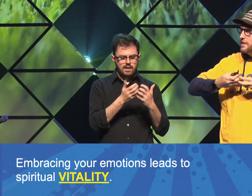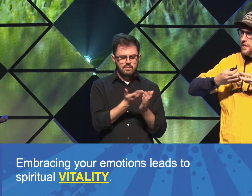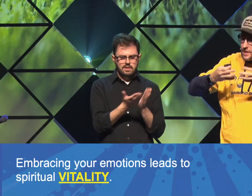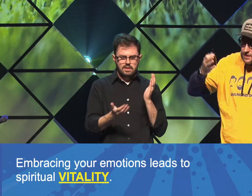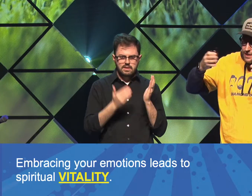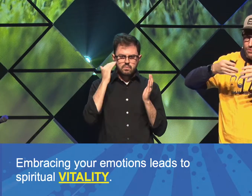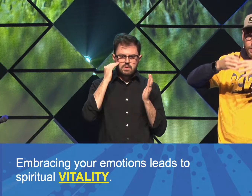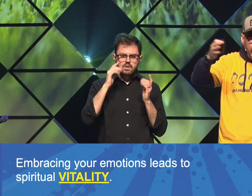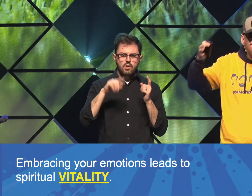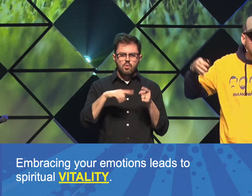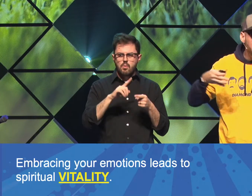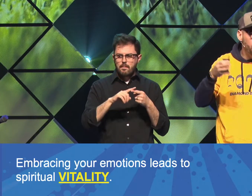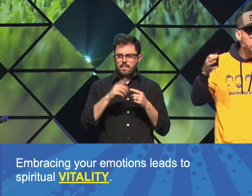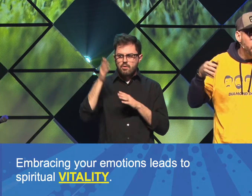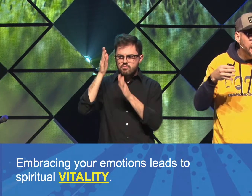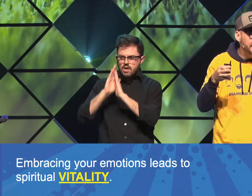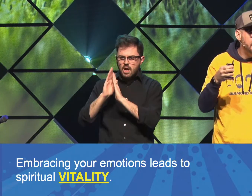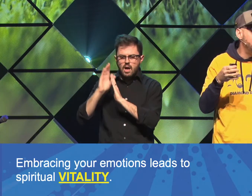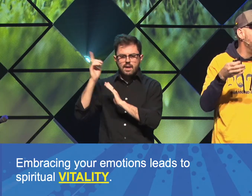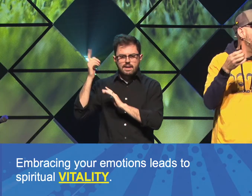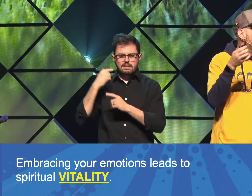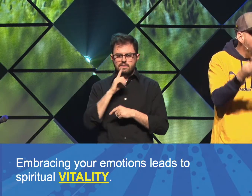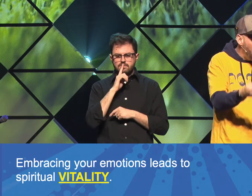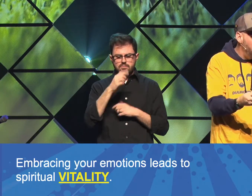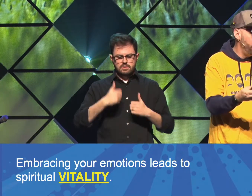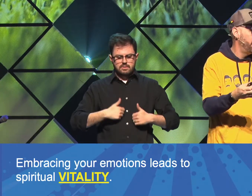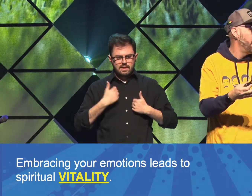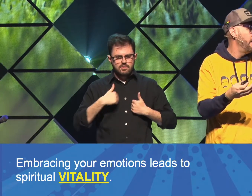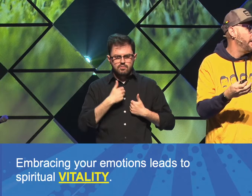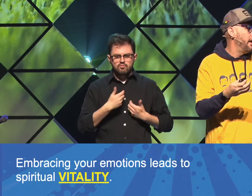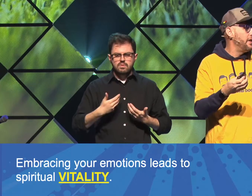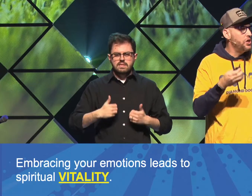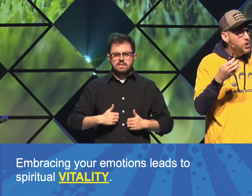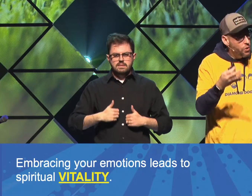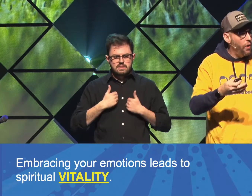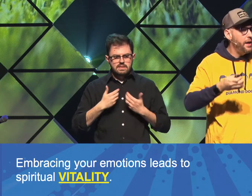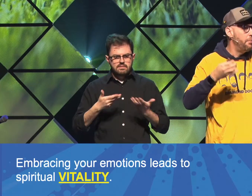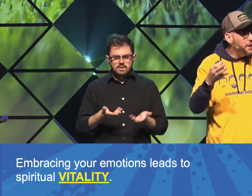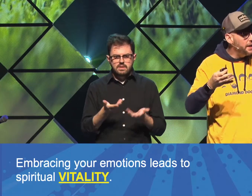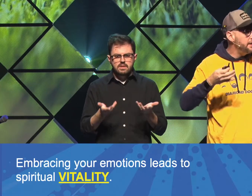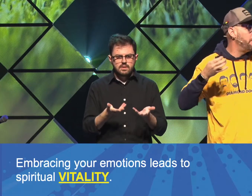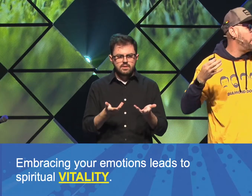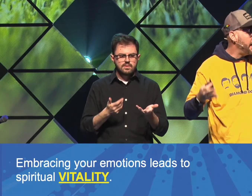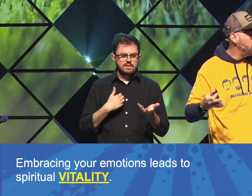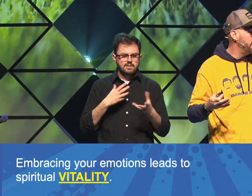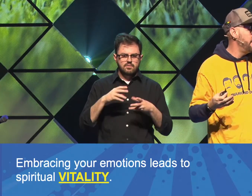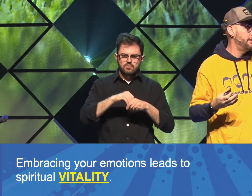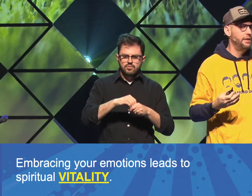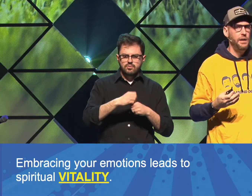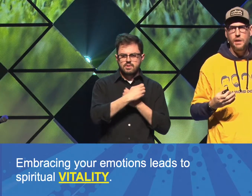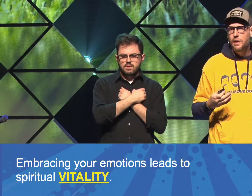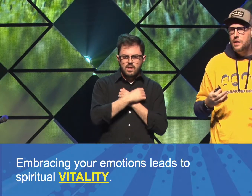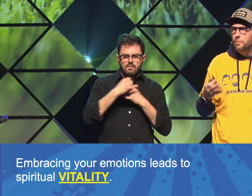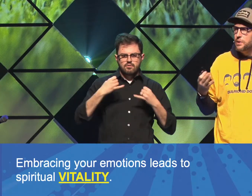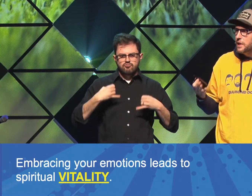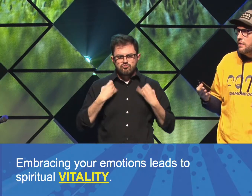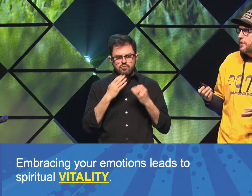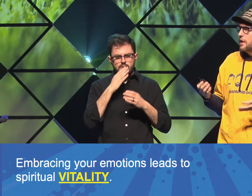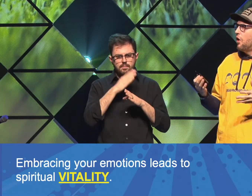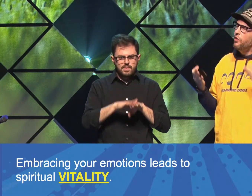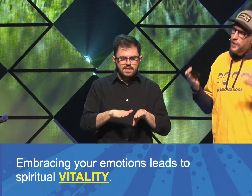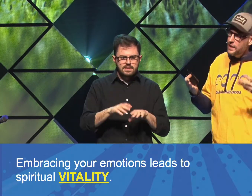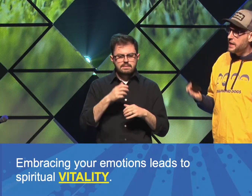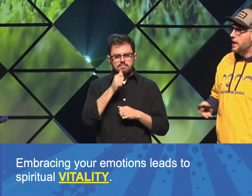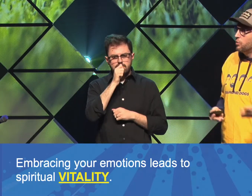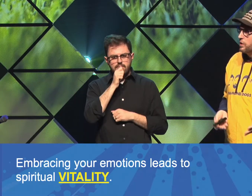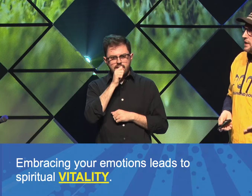and this reality in which we exist in, that is love, that is joy and peace and patience. The belief that